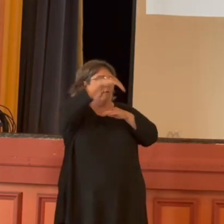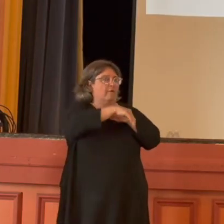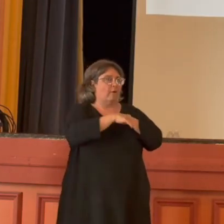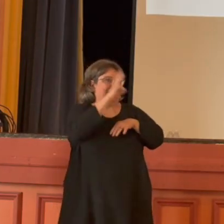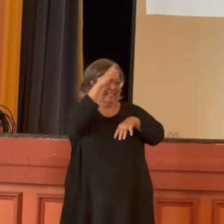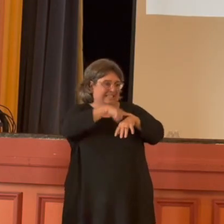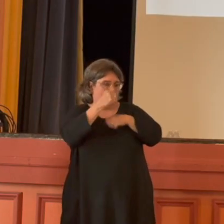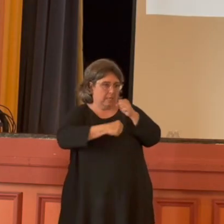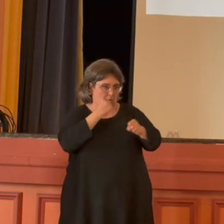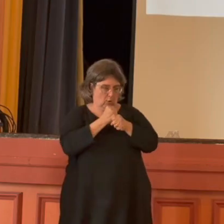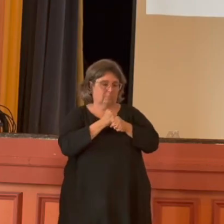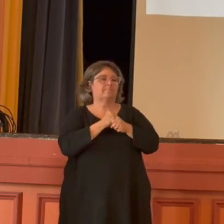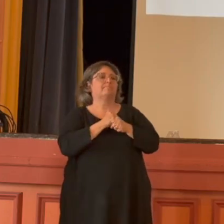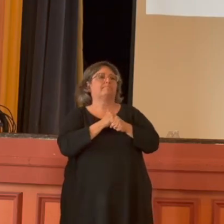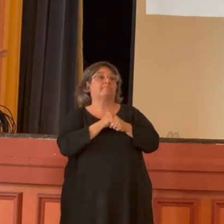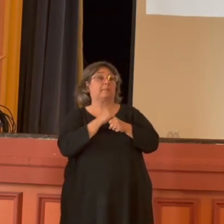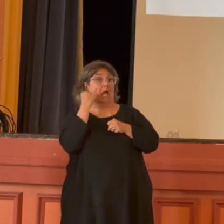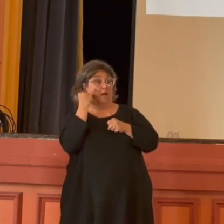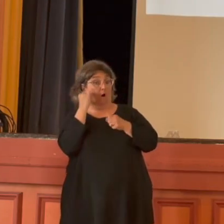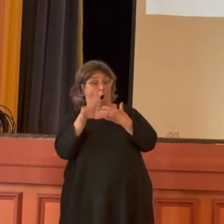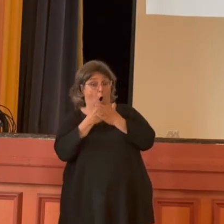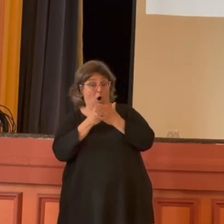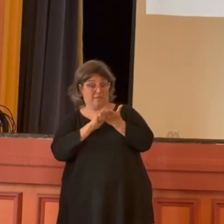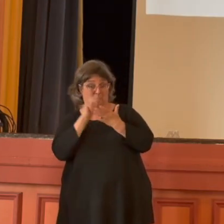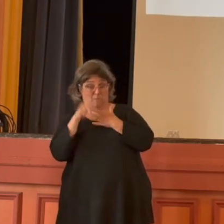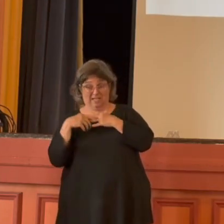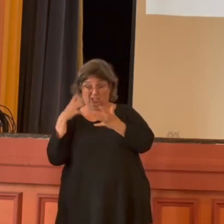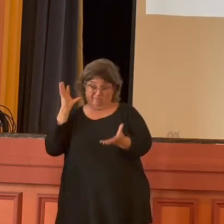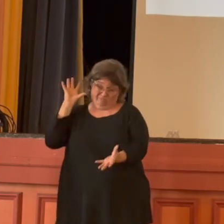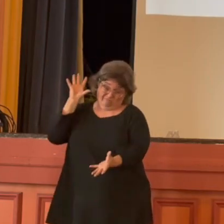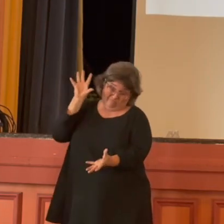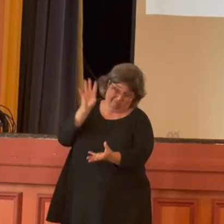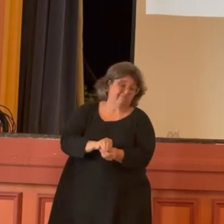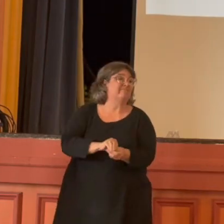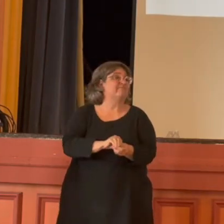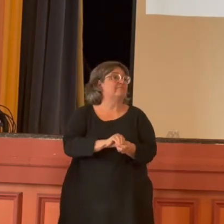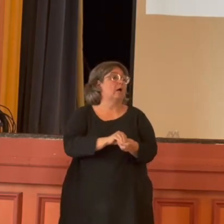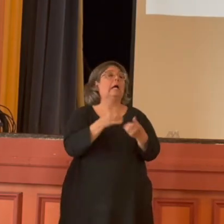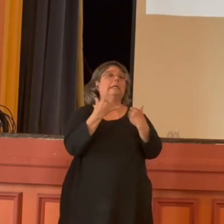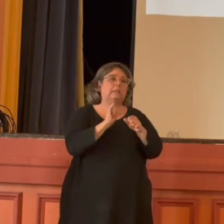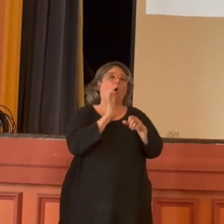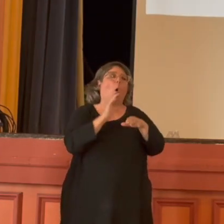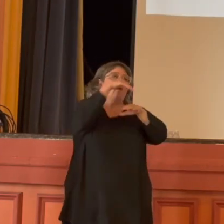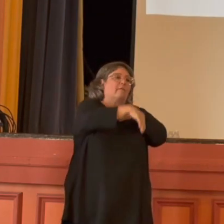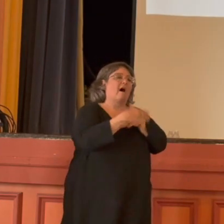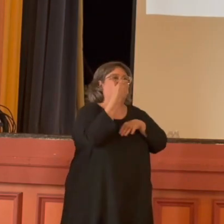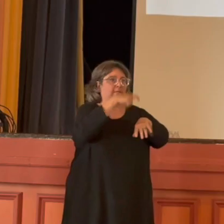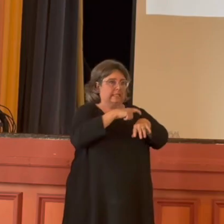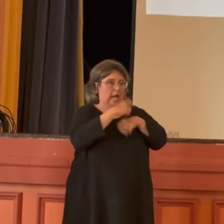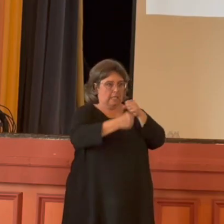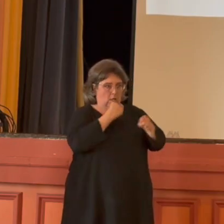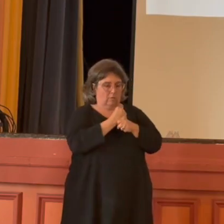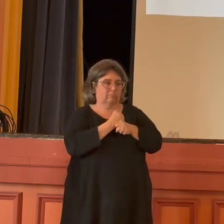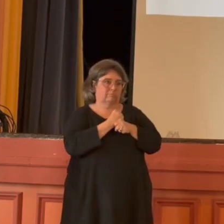of 6 times per year. If we did all those projects from 2014, we would still be overflowing 15 times per